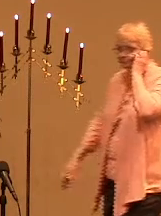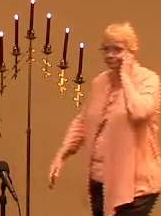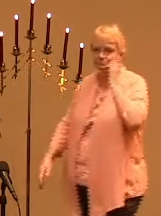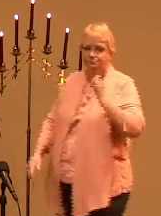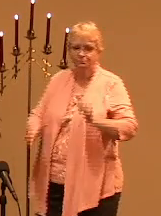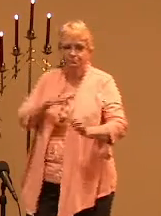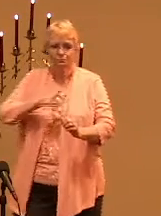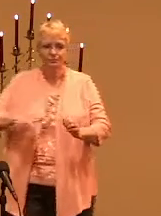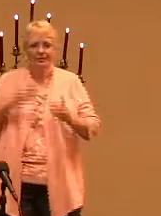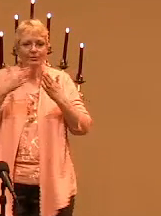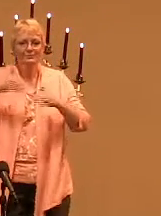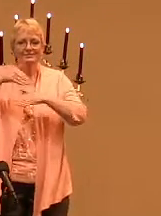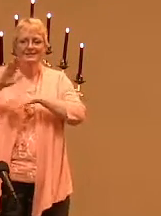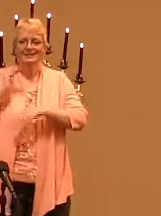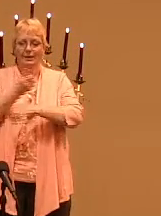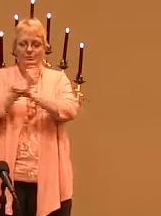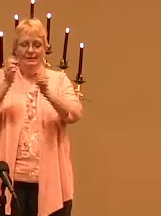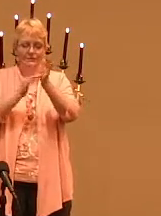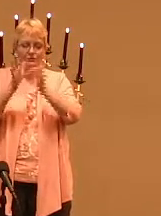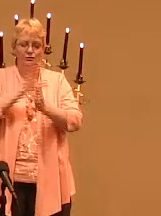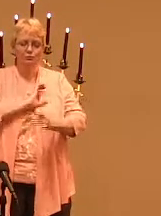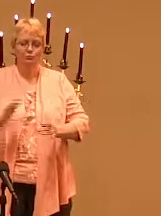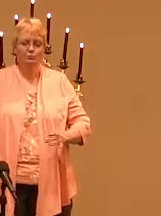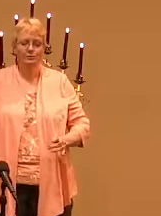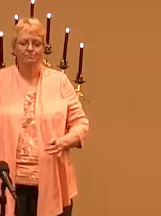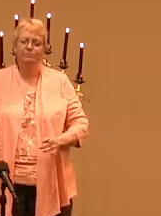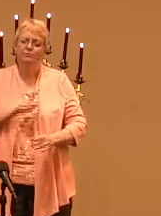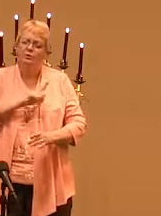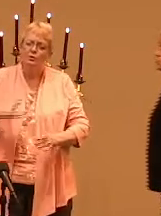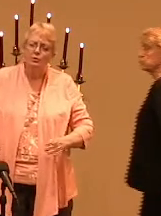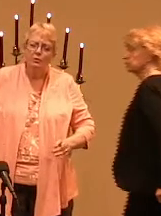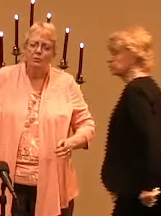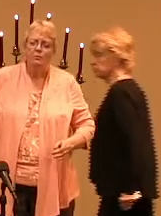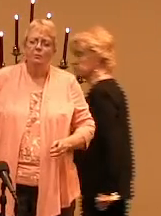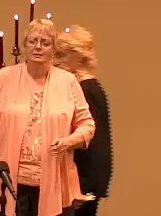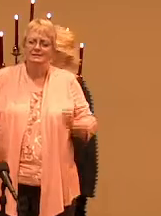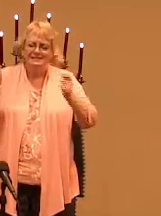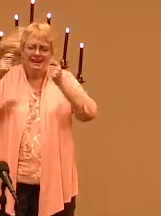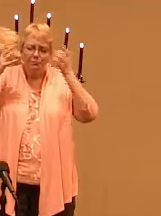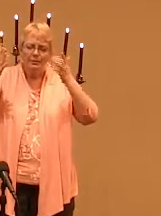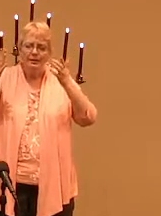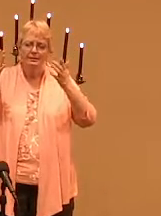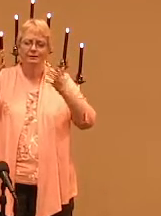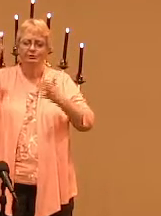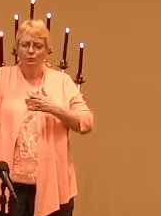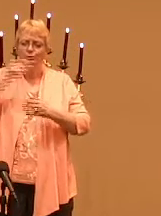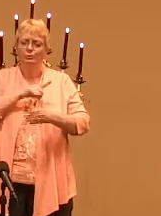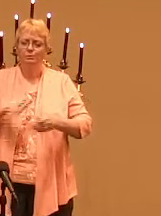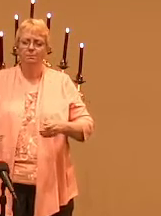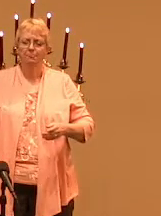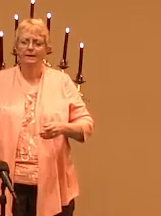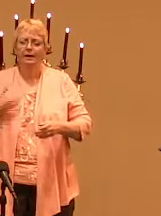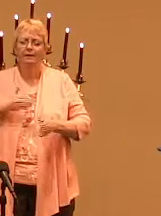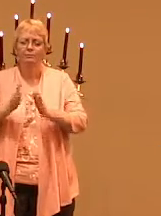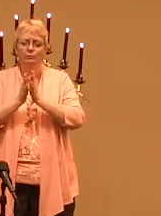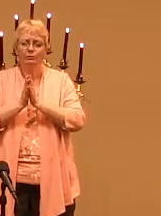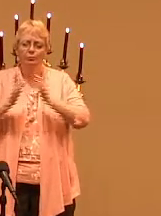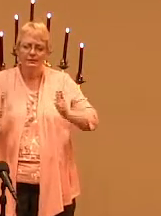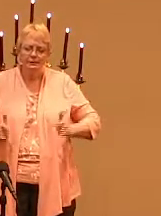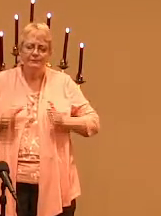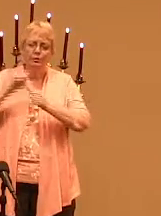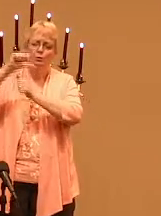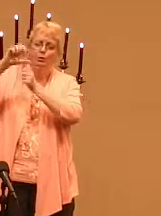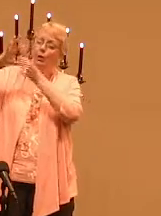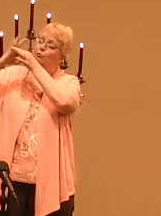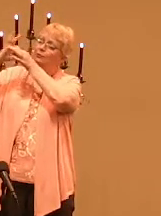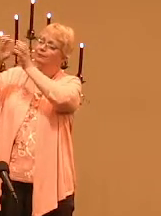our Savior, Jesus. Lord God, we celebrate that. Lord God, I pray that we live in a relationship with